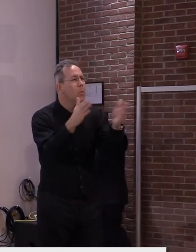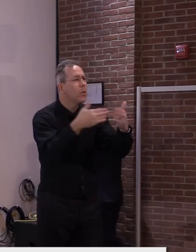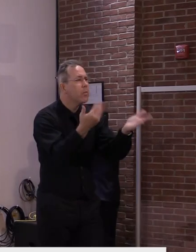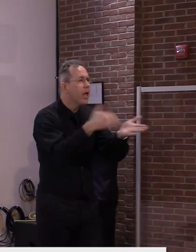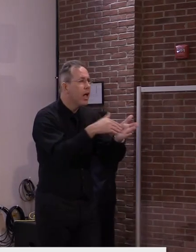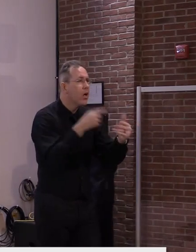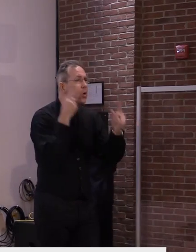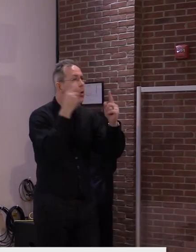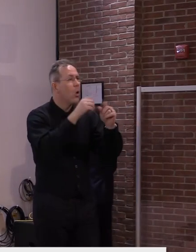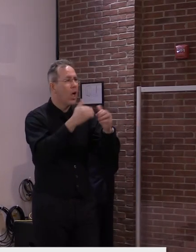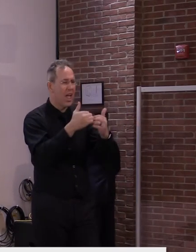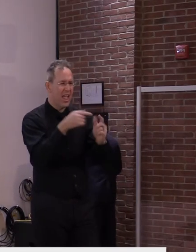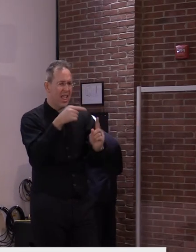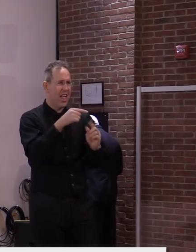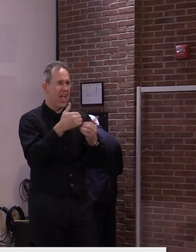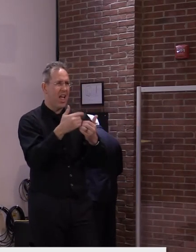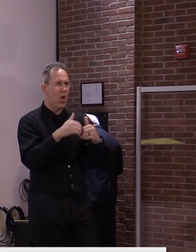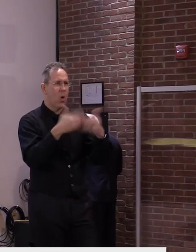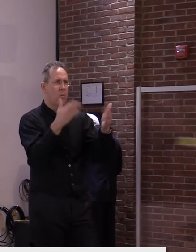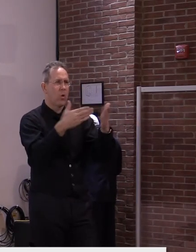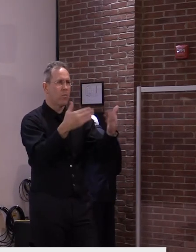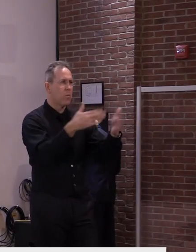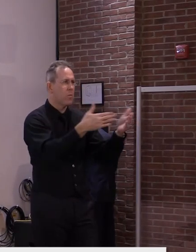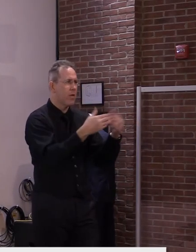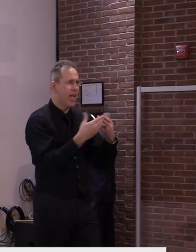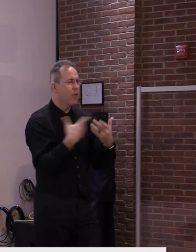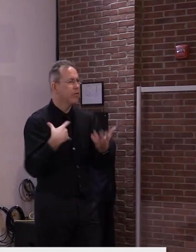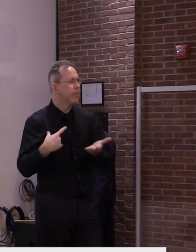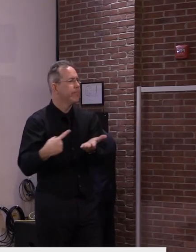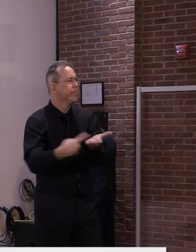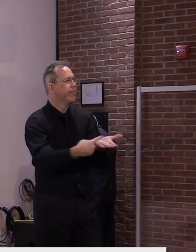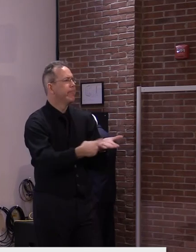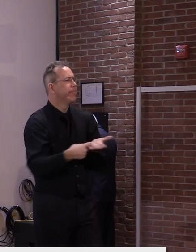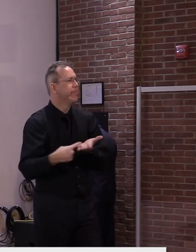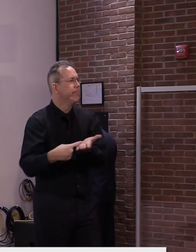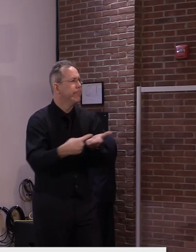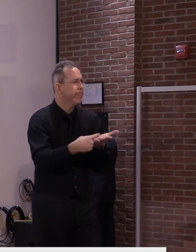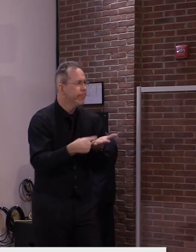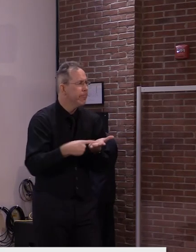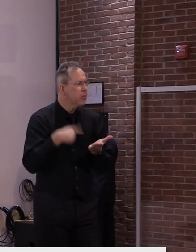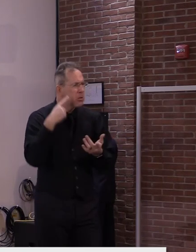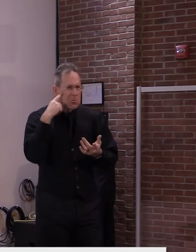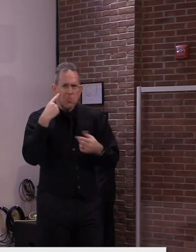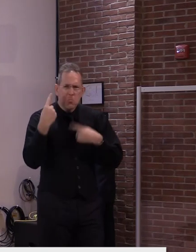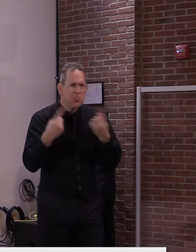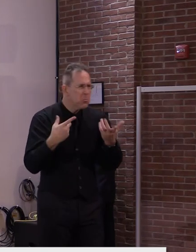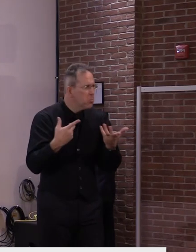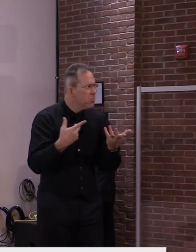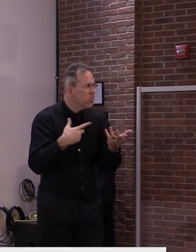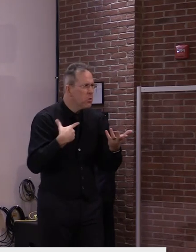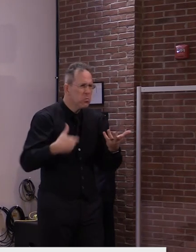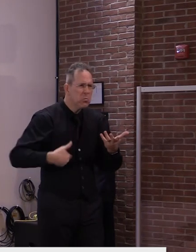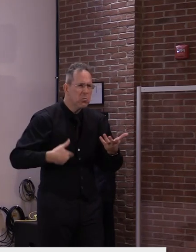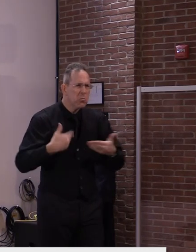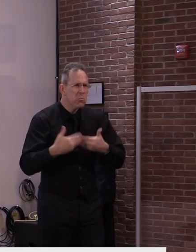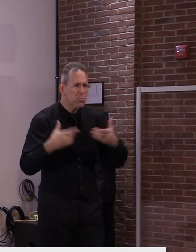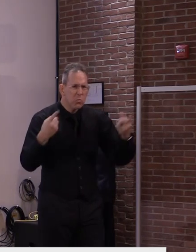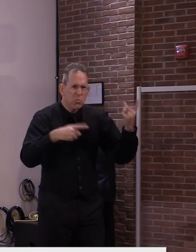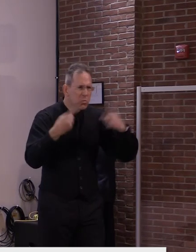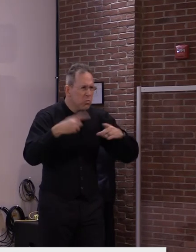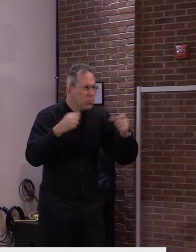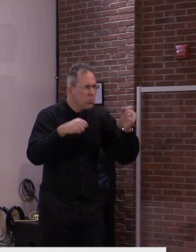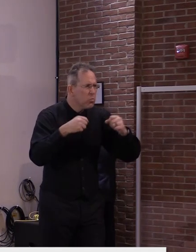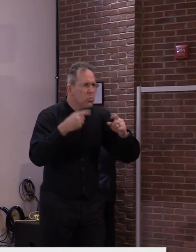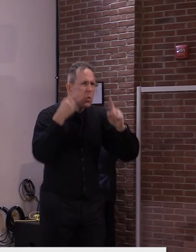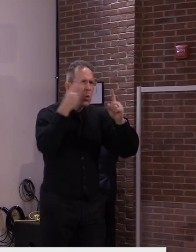we get to that point. But I think that they've been worthwhile, the conversations thus far. So Secretary French, anything you want to